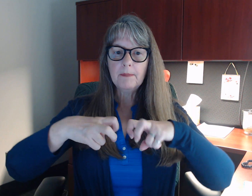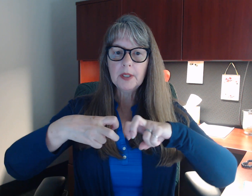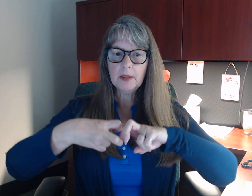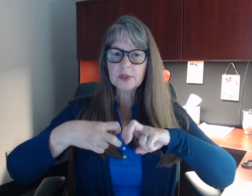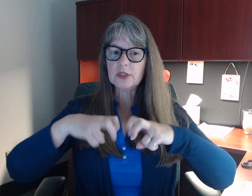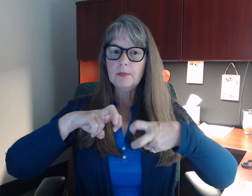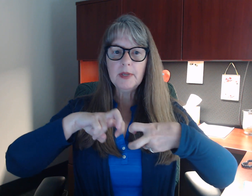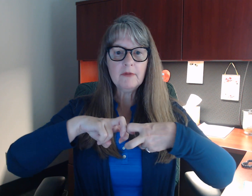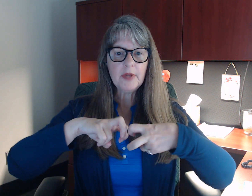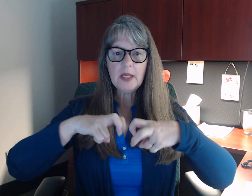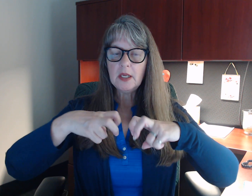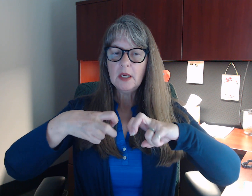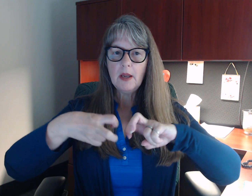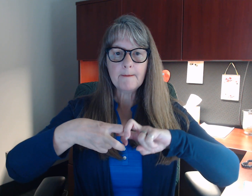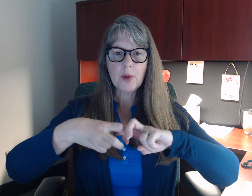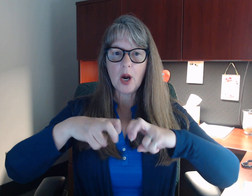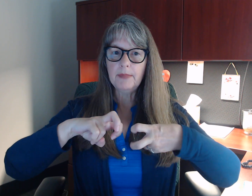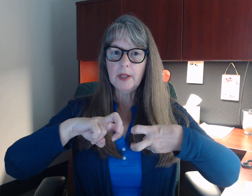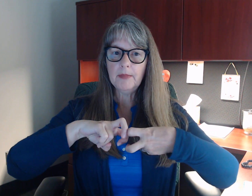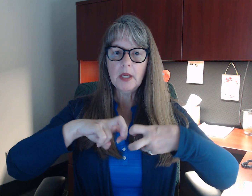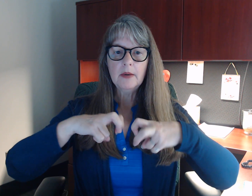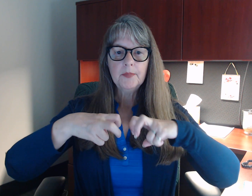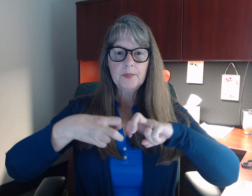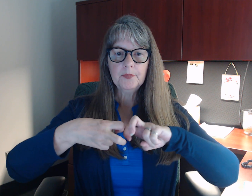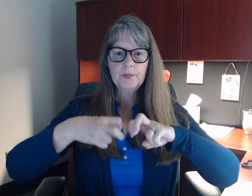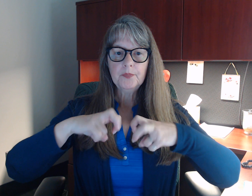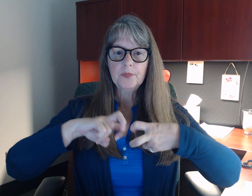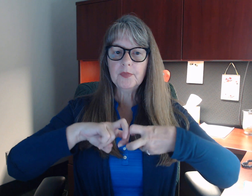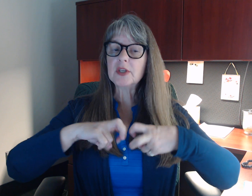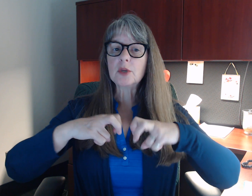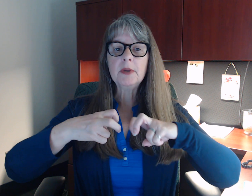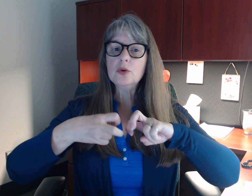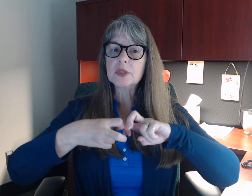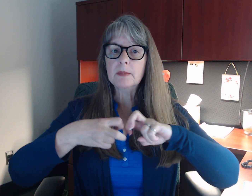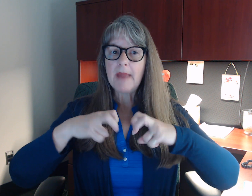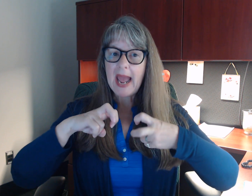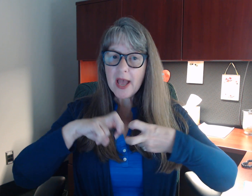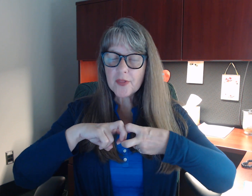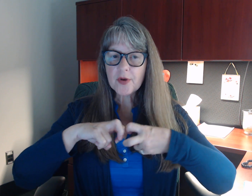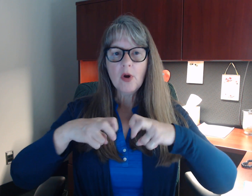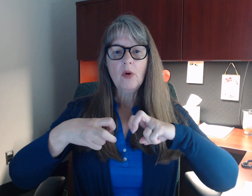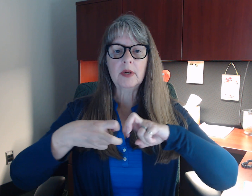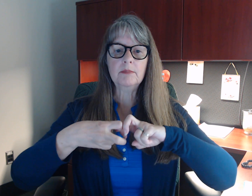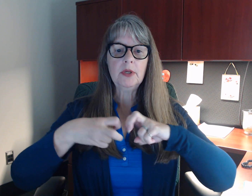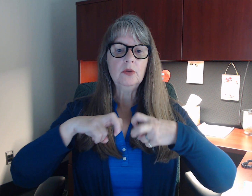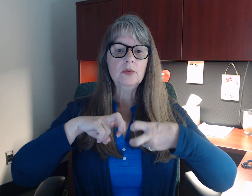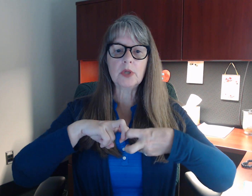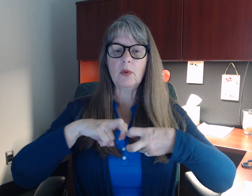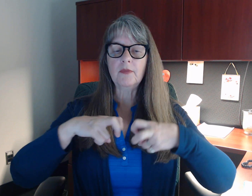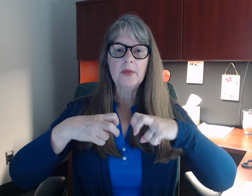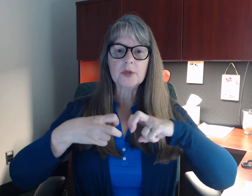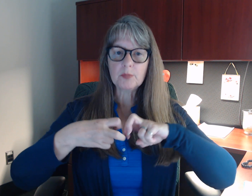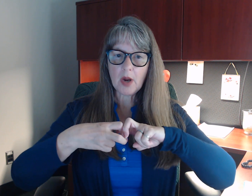Problem, still bent V, problem. This could be used in math, or it can be used, oh, I've got this